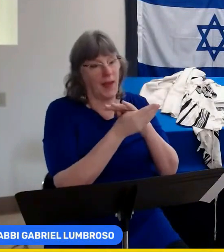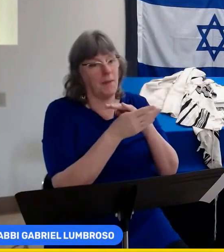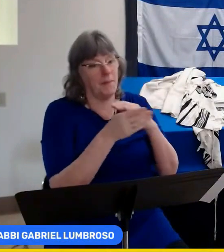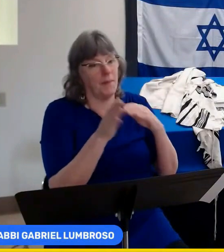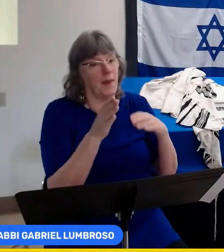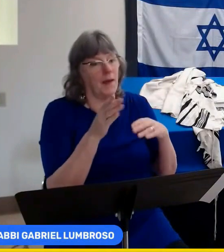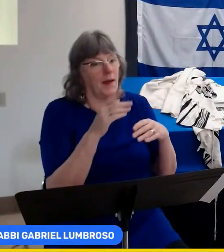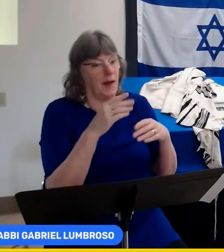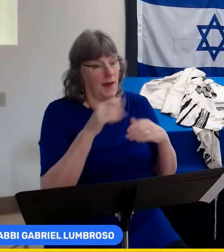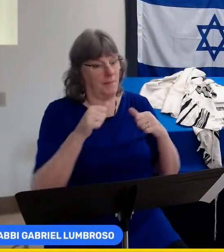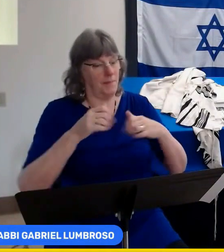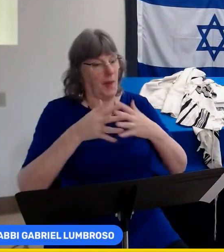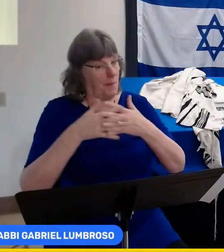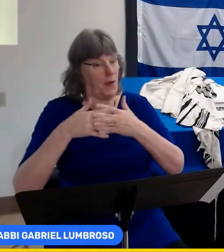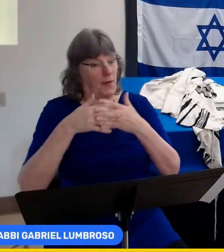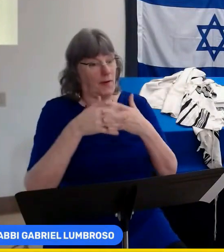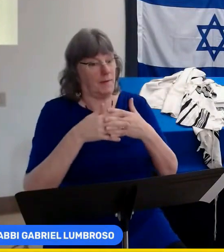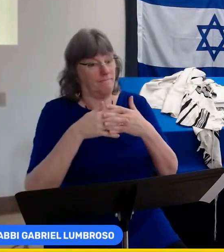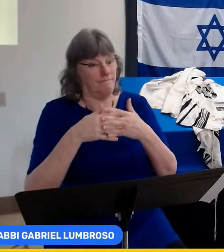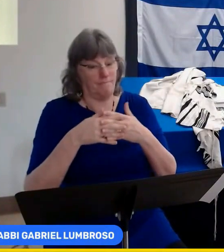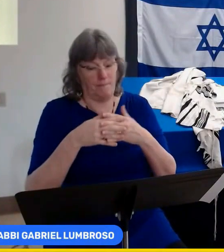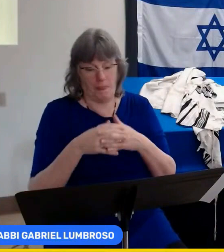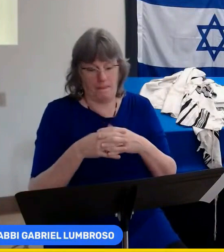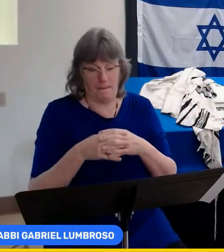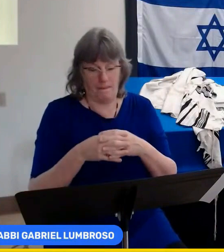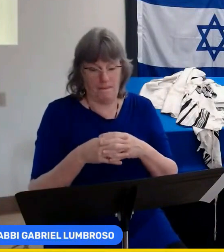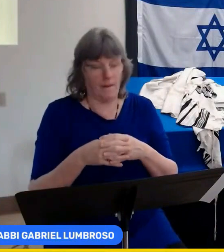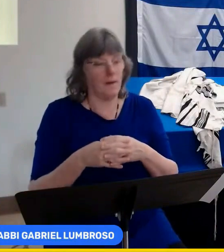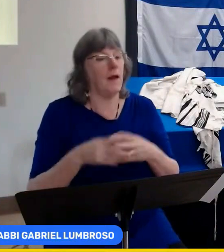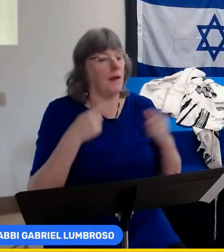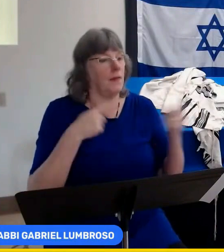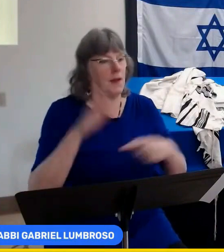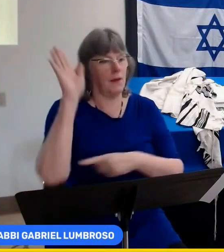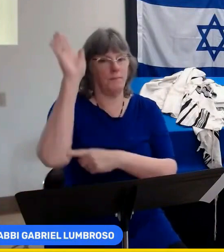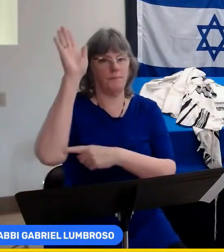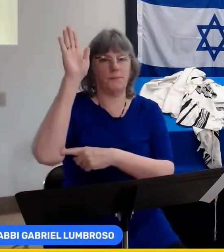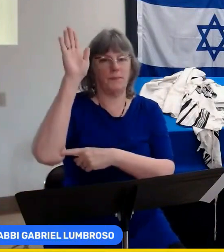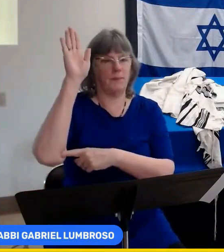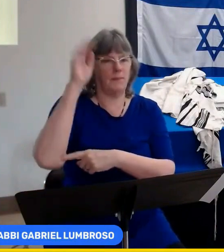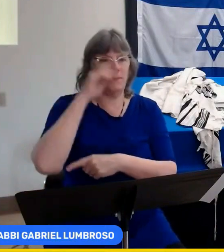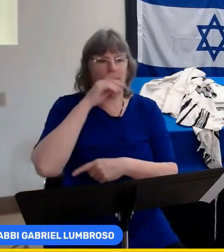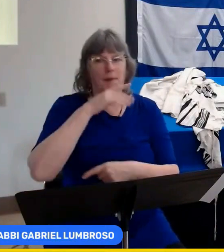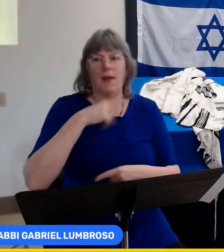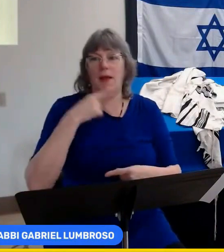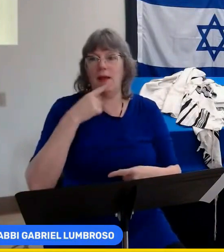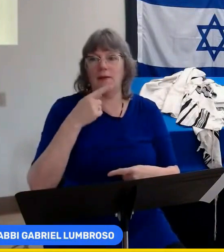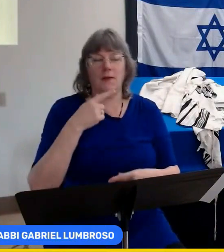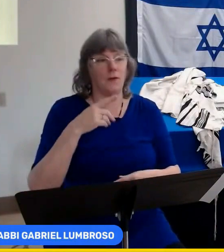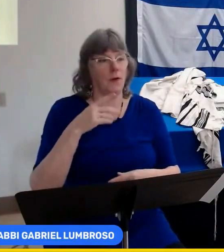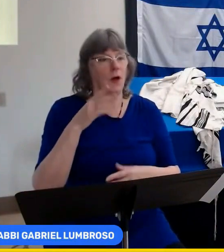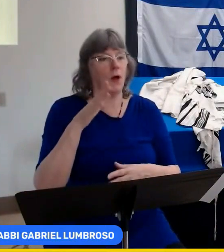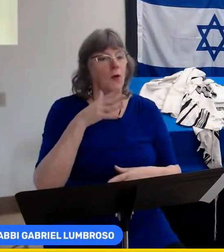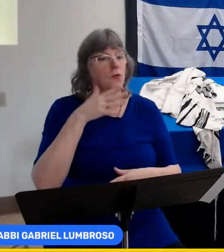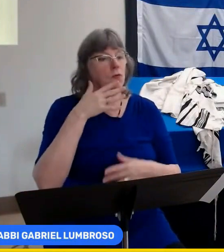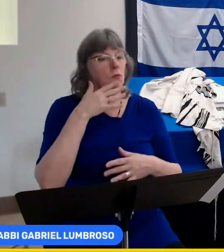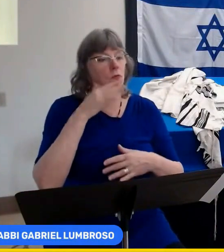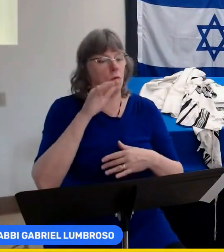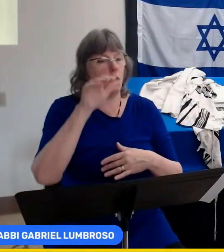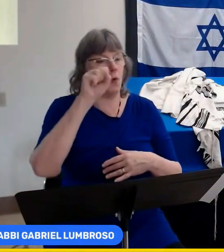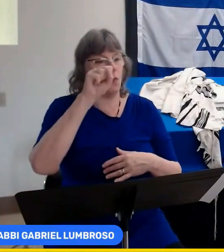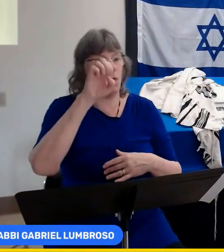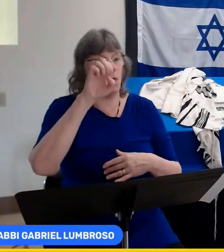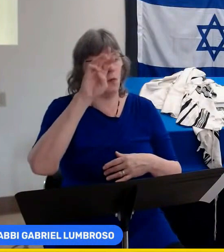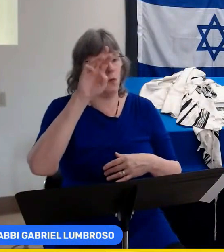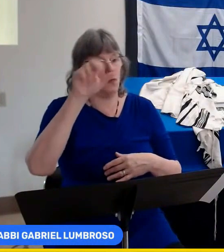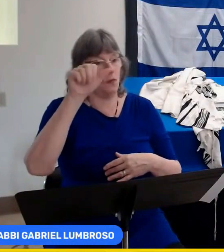already, so. And then they had to put me in front of a flag, and they asked me to swear. I said I didn't know any